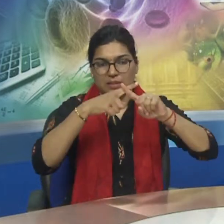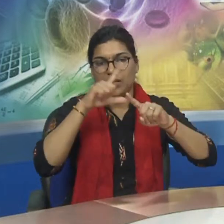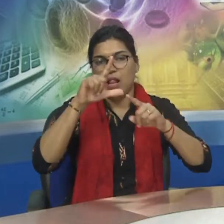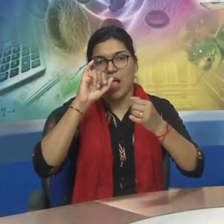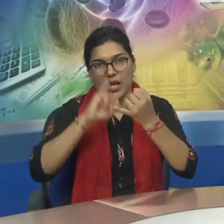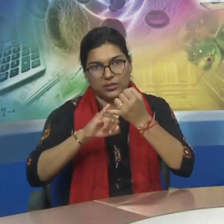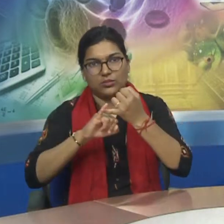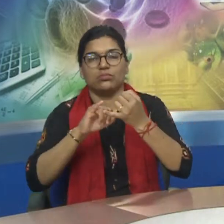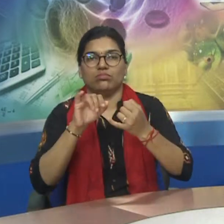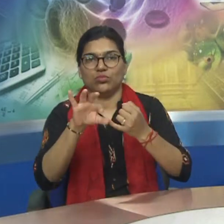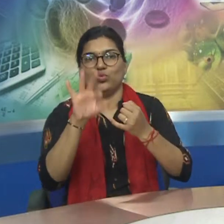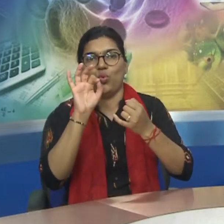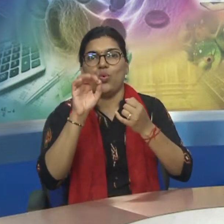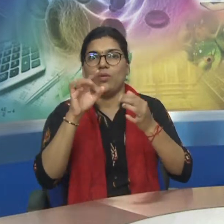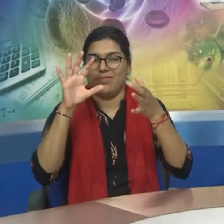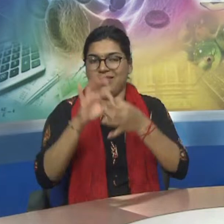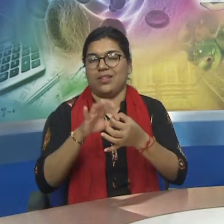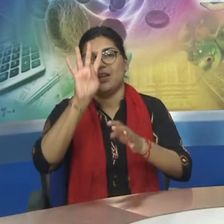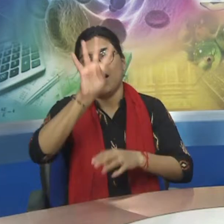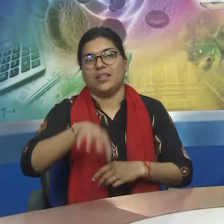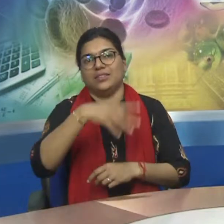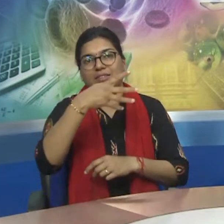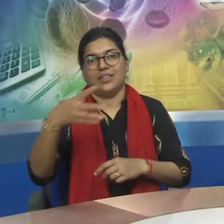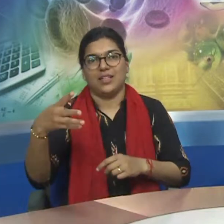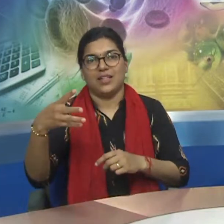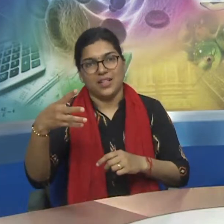B, which is XLS.